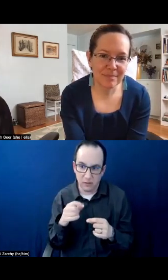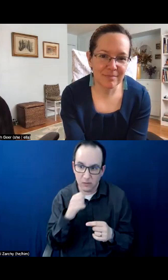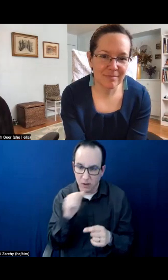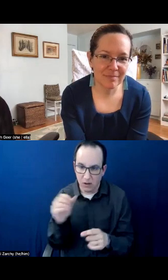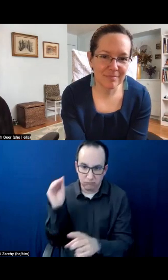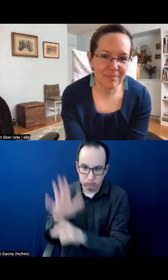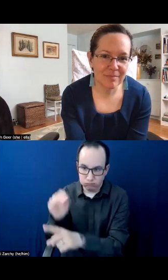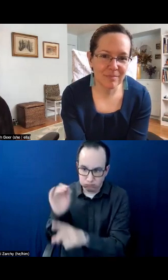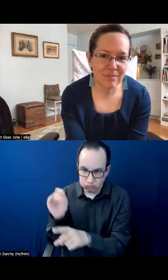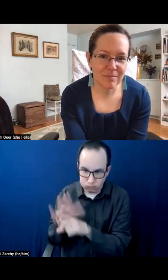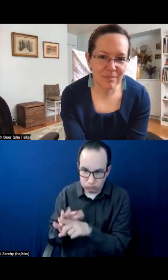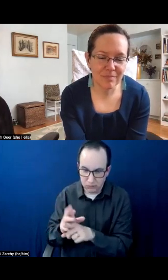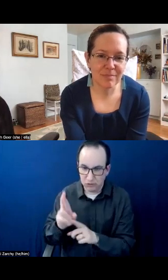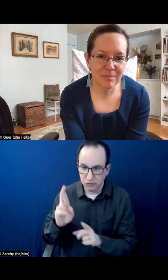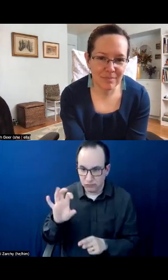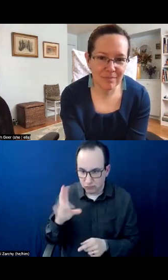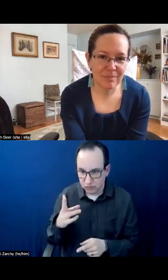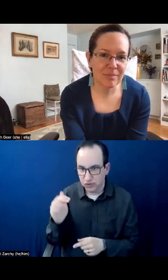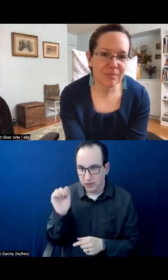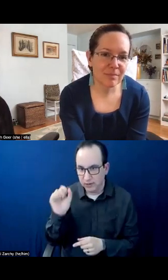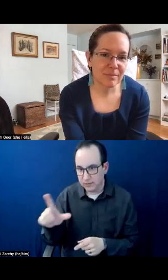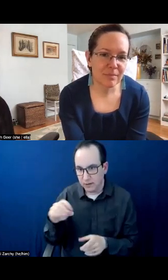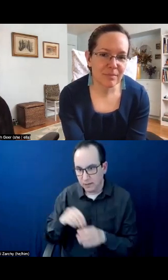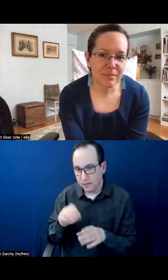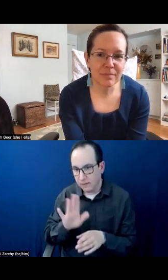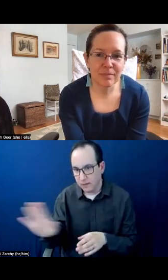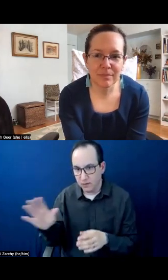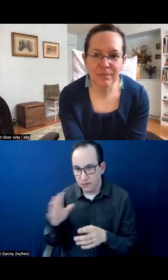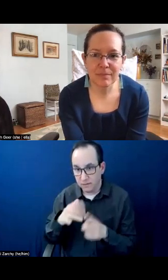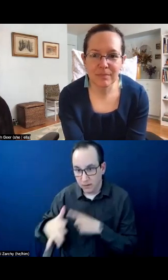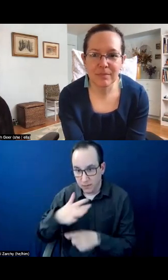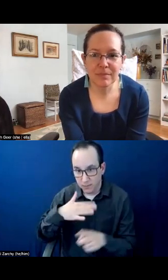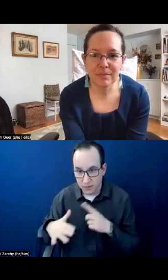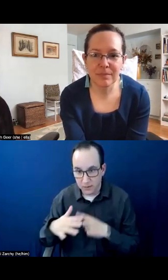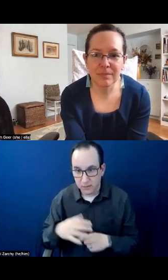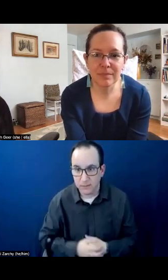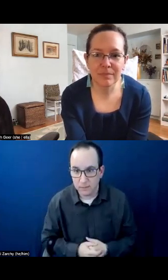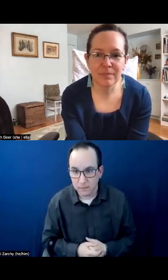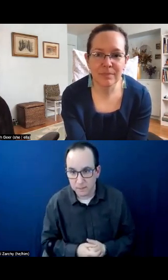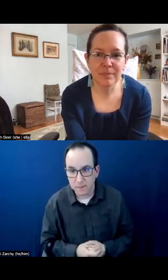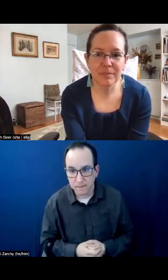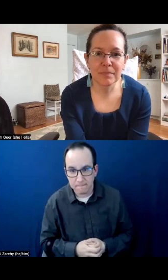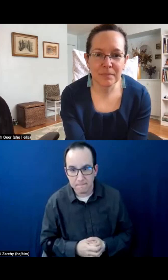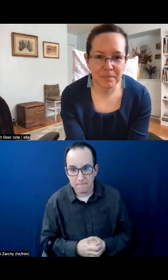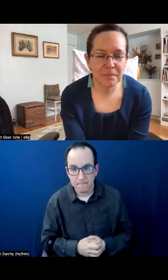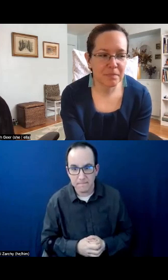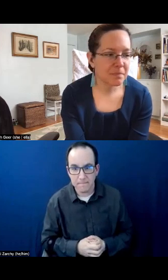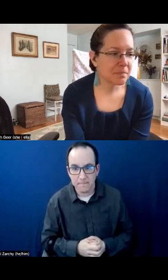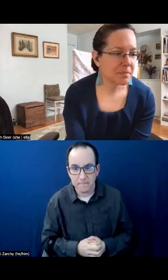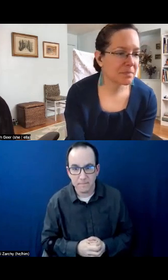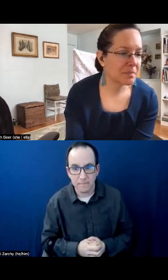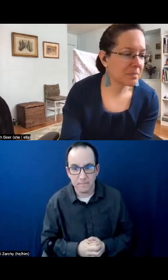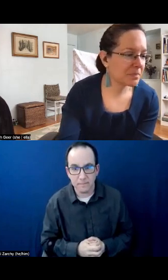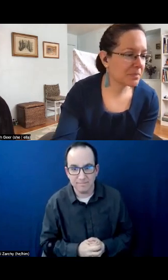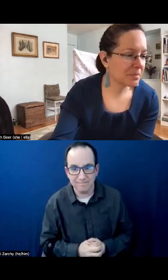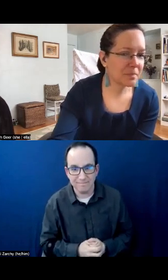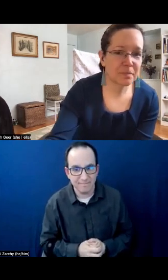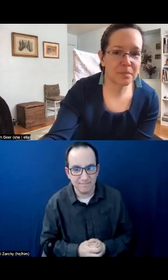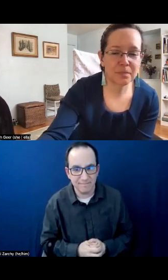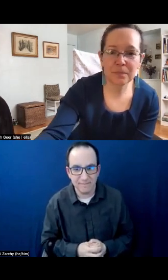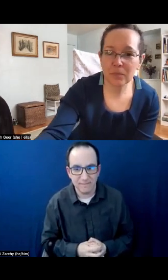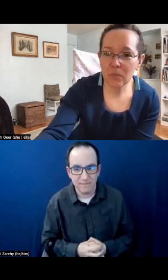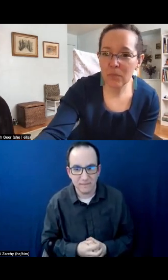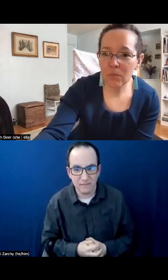but especially if they haven't had that language exposure or they don't come up from a rich